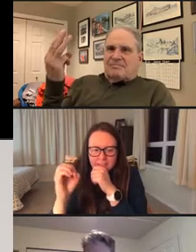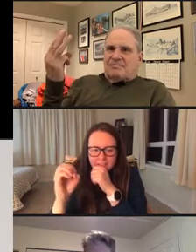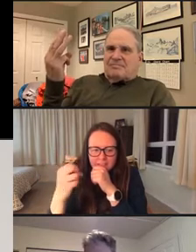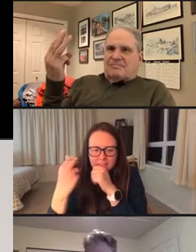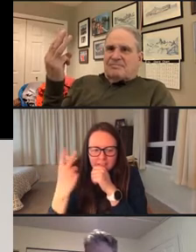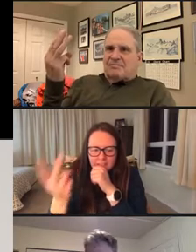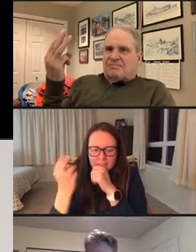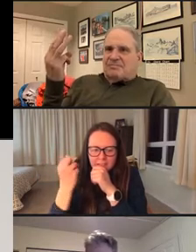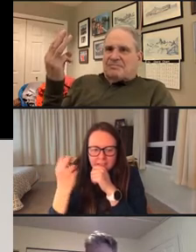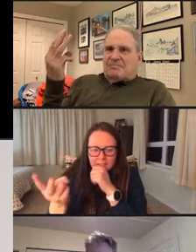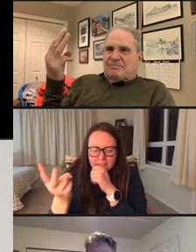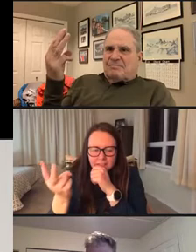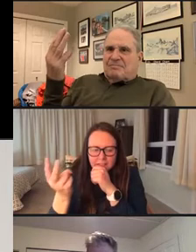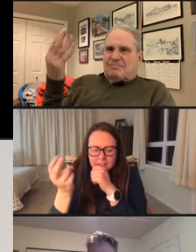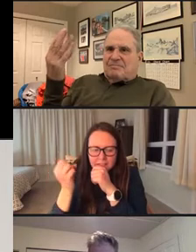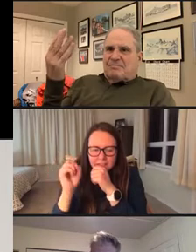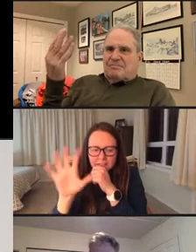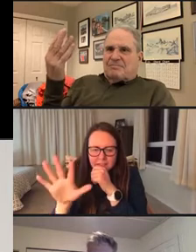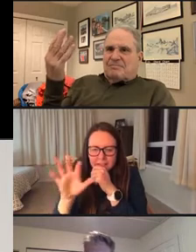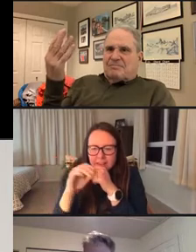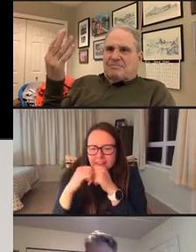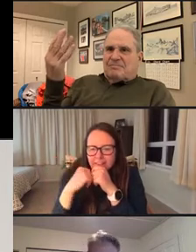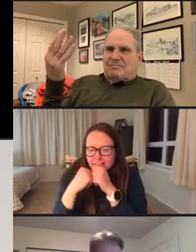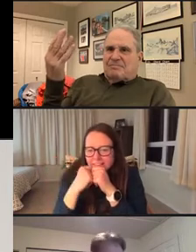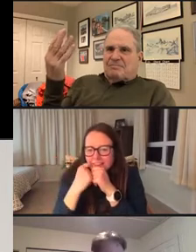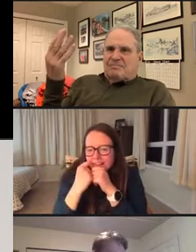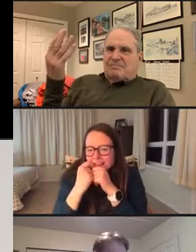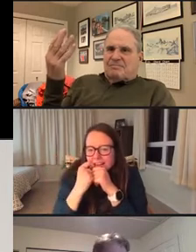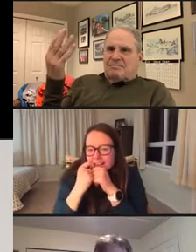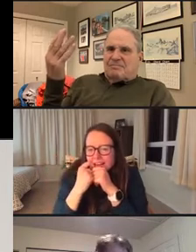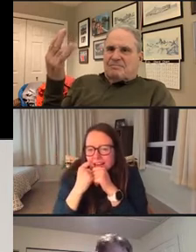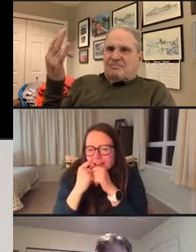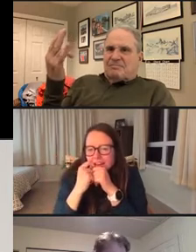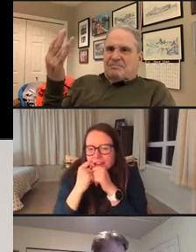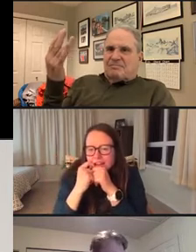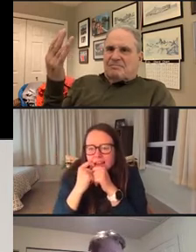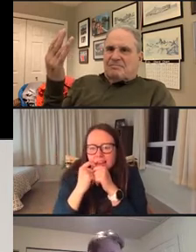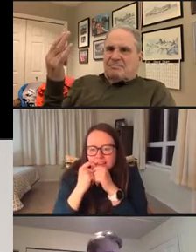dead batteries, all of a sudden, you think you've got a good plan and the plan is gone.